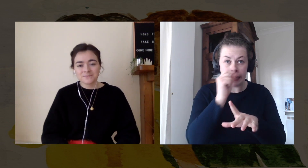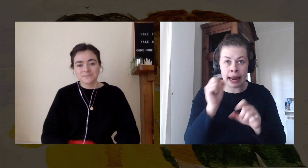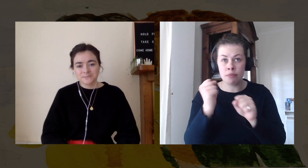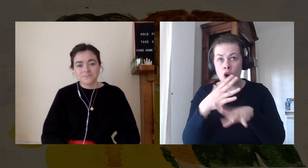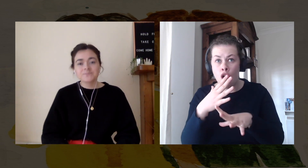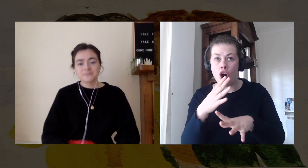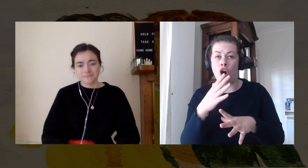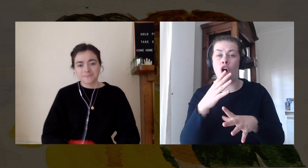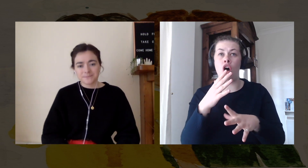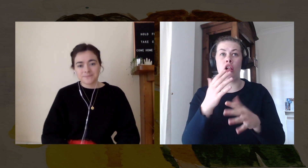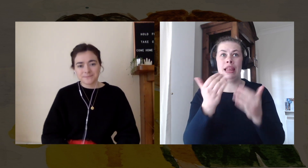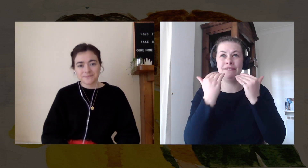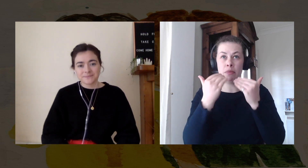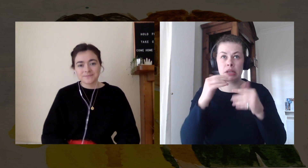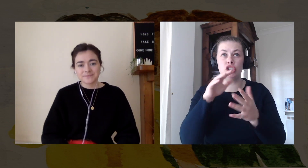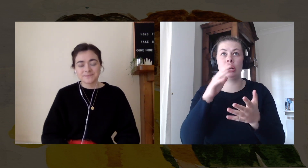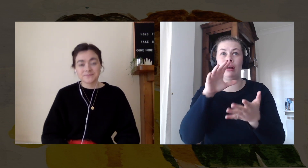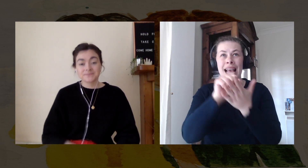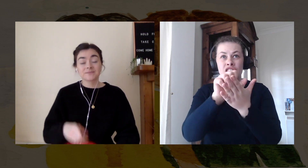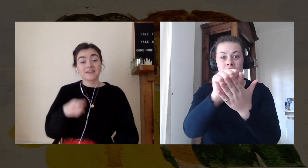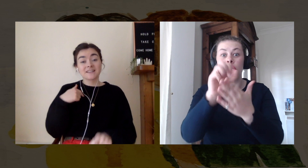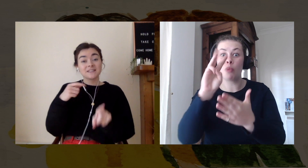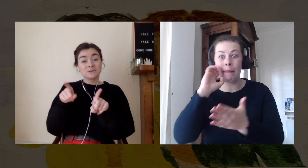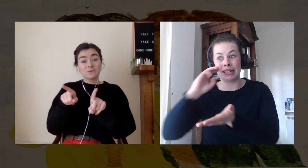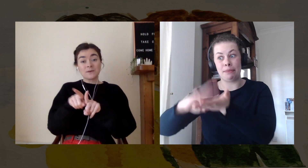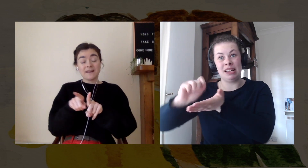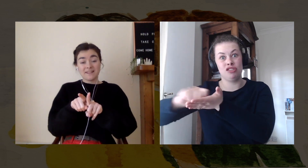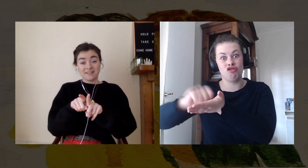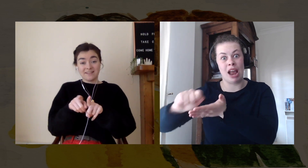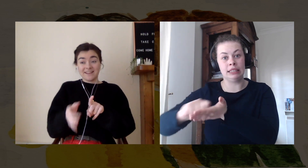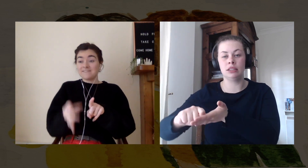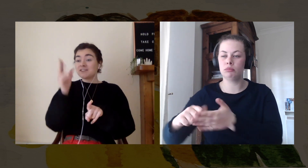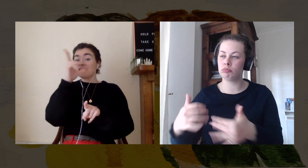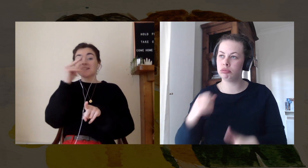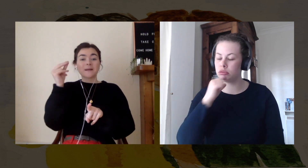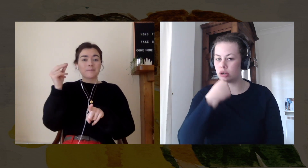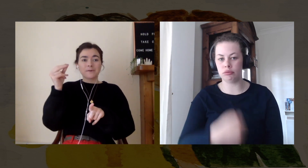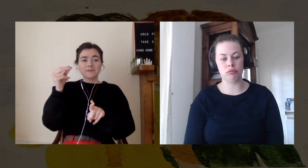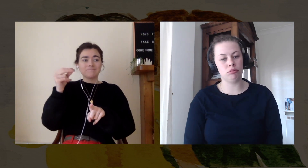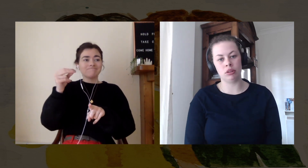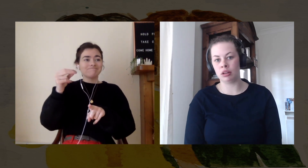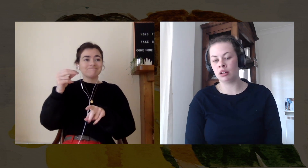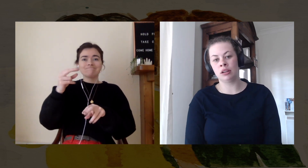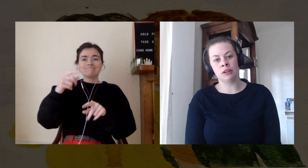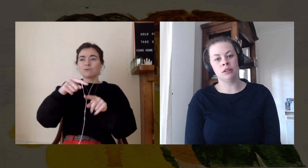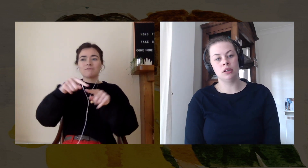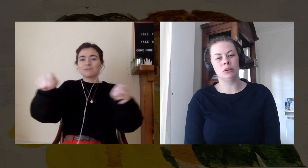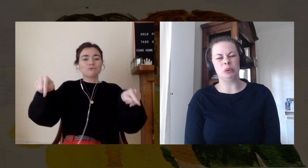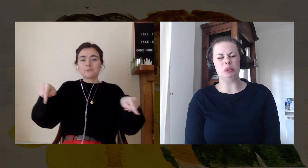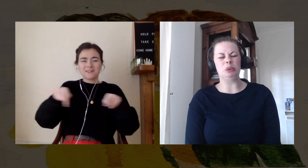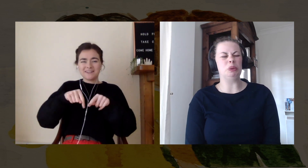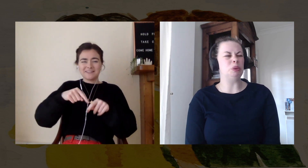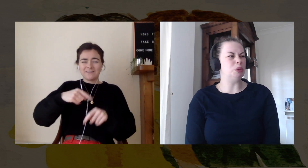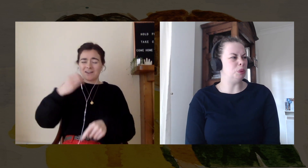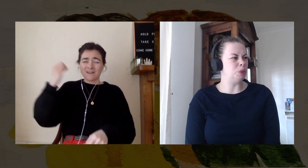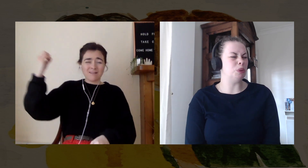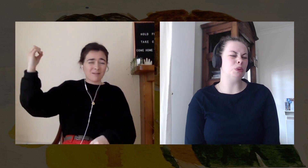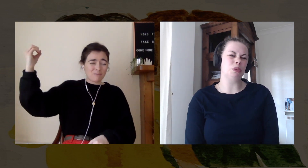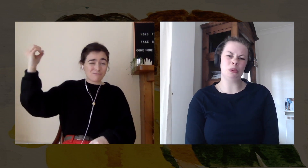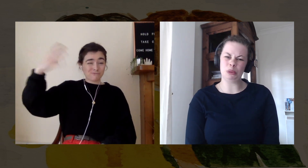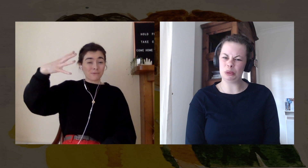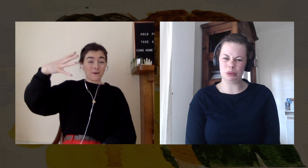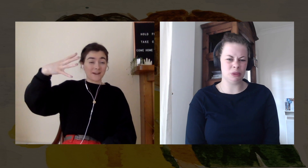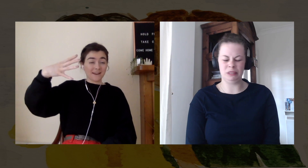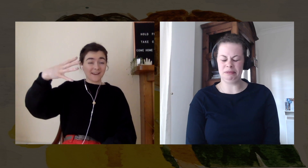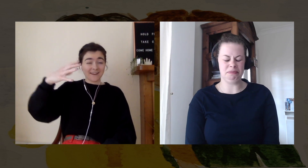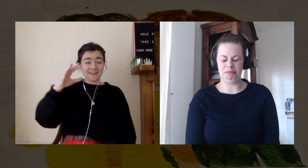And then especially if you were in a room, say, with fluorescent lighting. Oh. Ouch. Ouch, ouch, ouch. Just hard. But it's hard on those